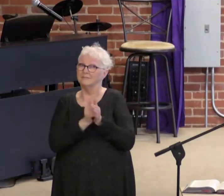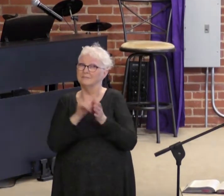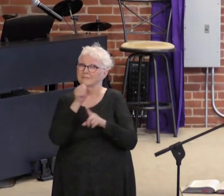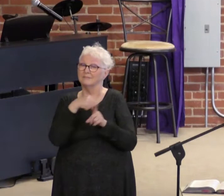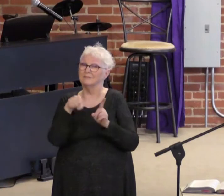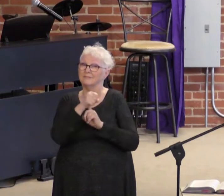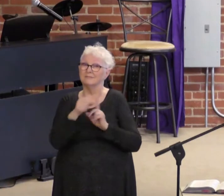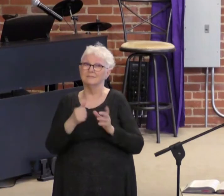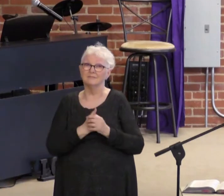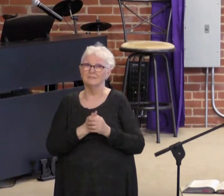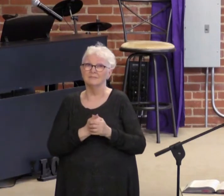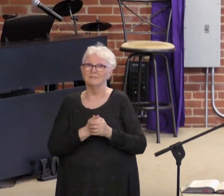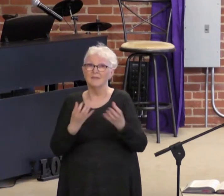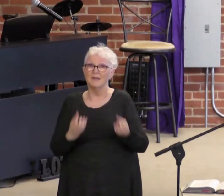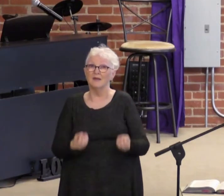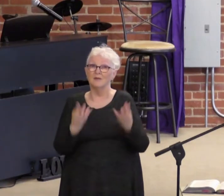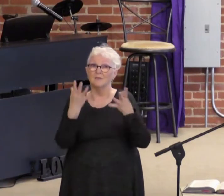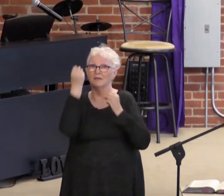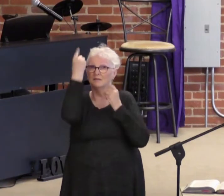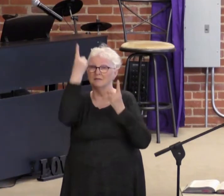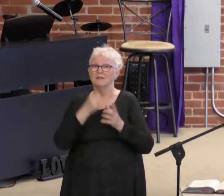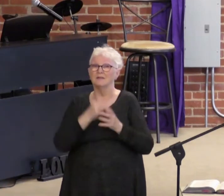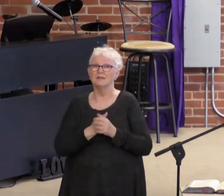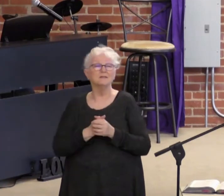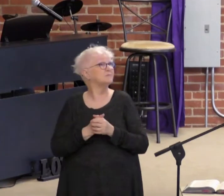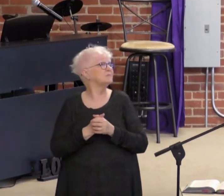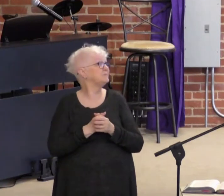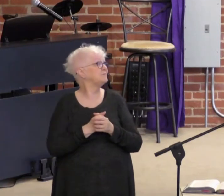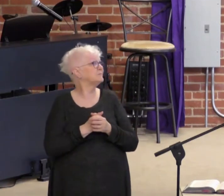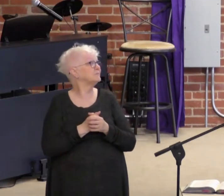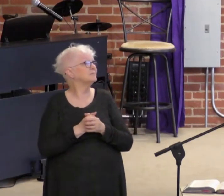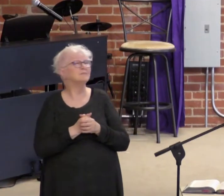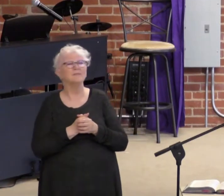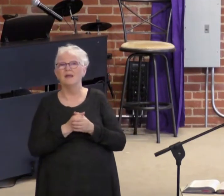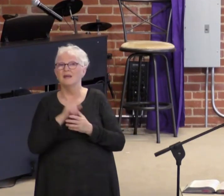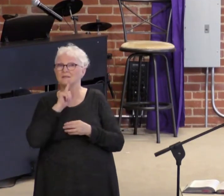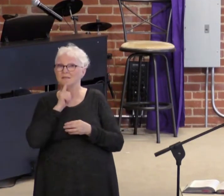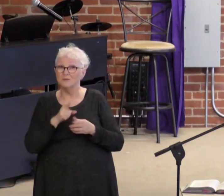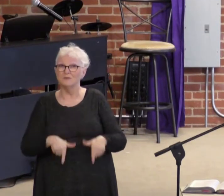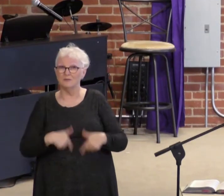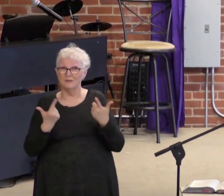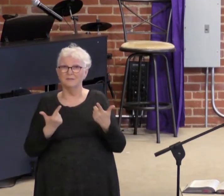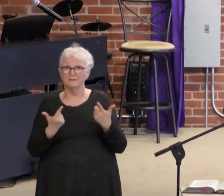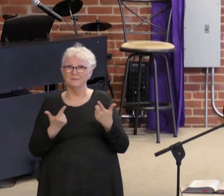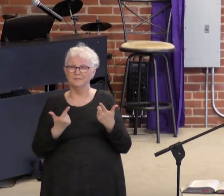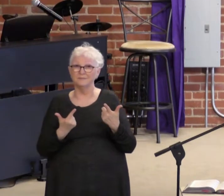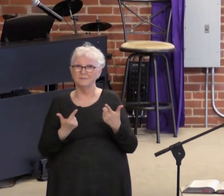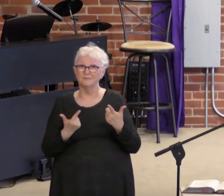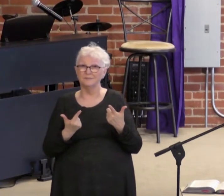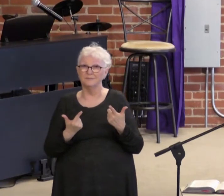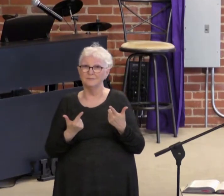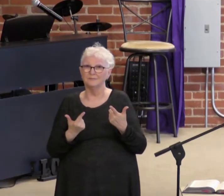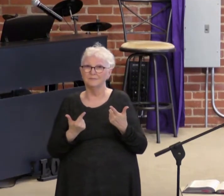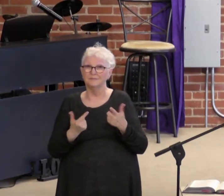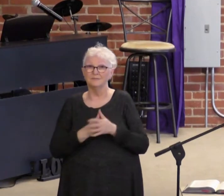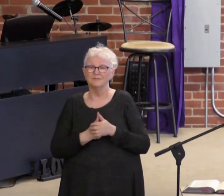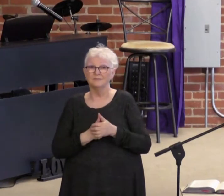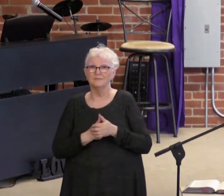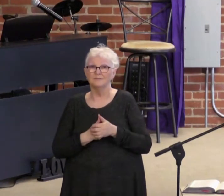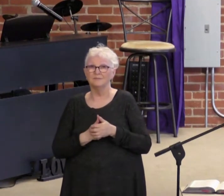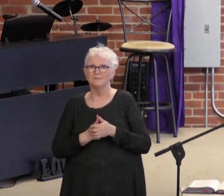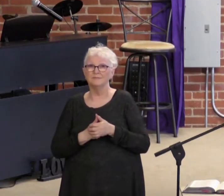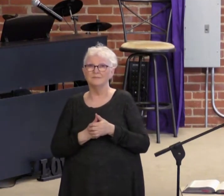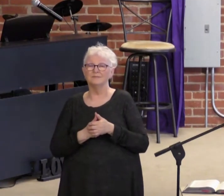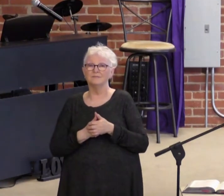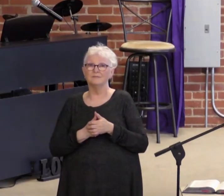of you realize that that is kind of how life is, right? I mean, it really is. It's so unpredictable, and